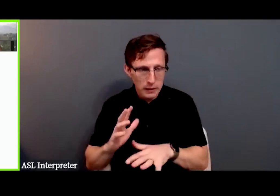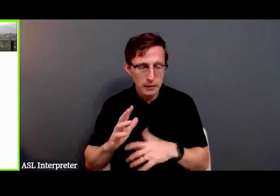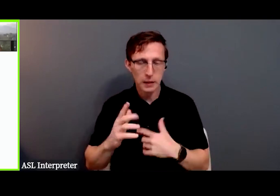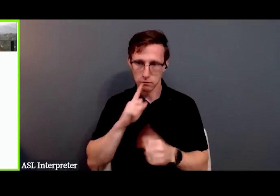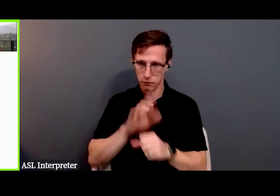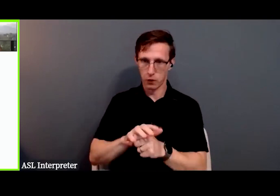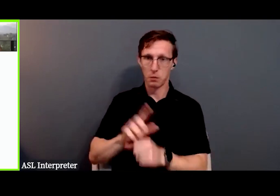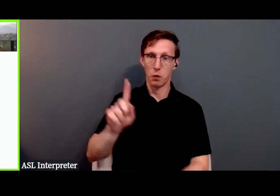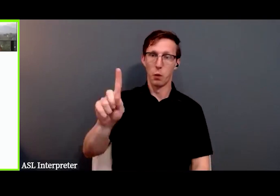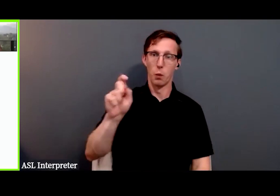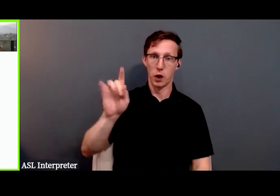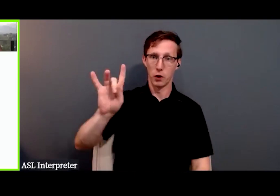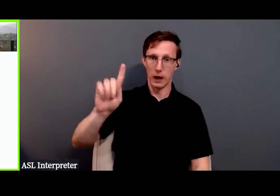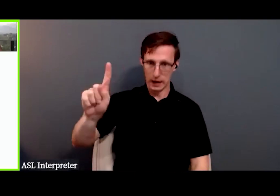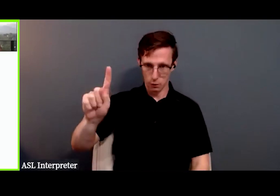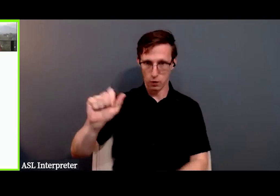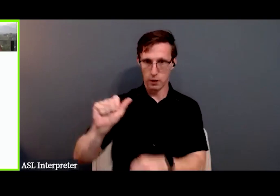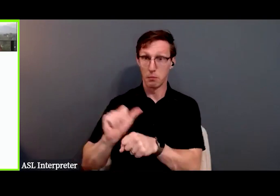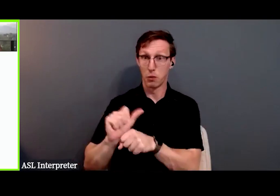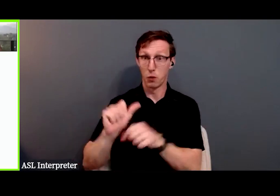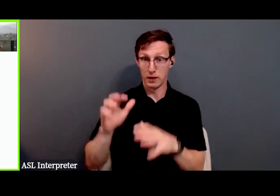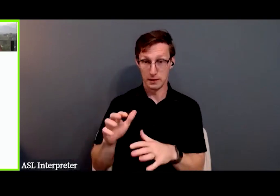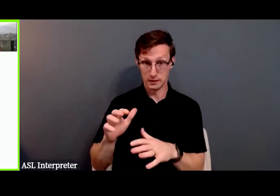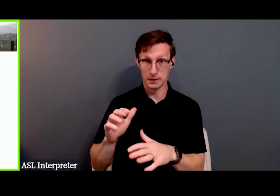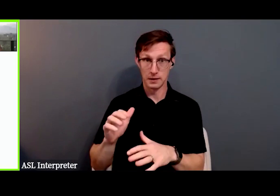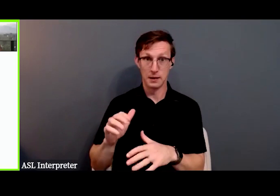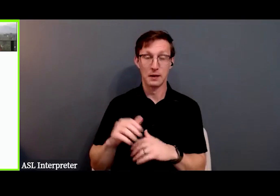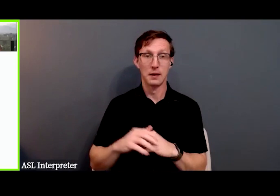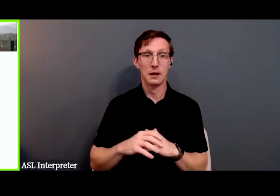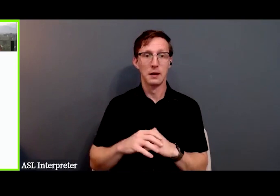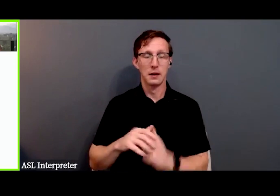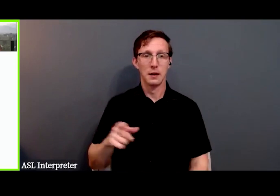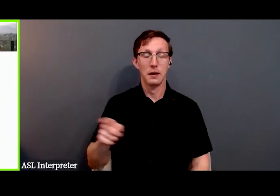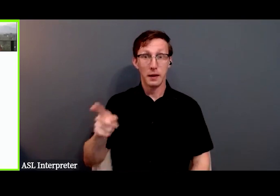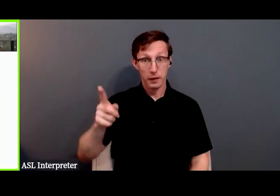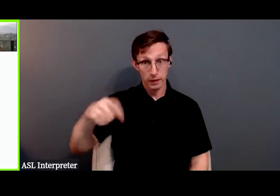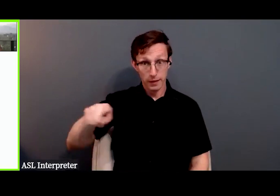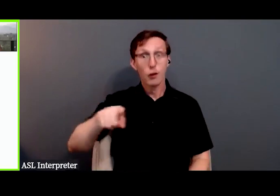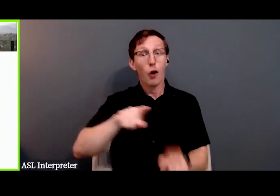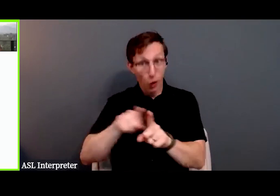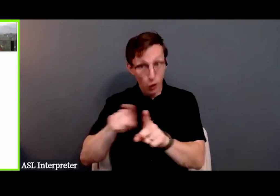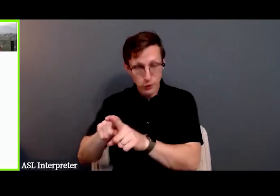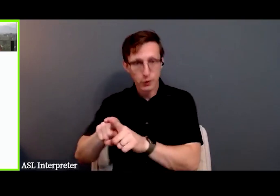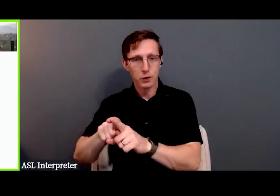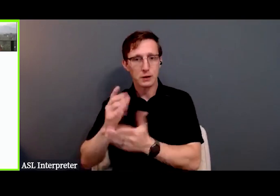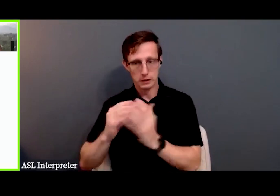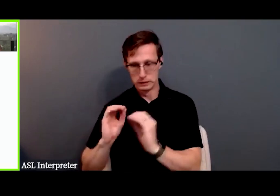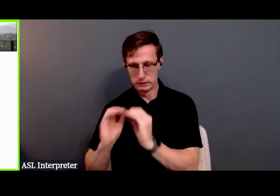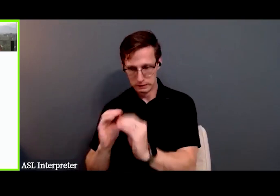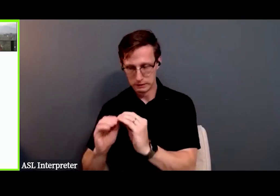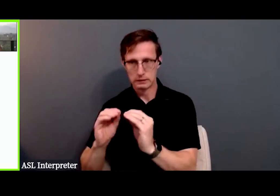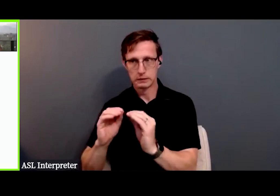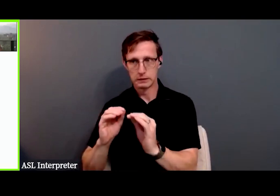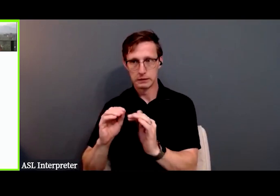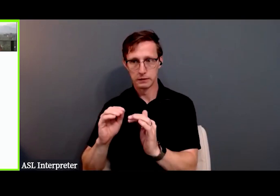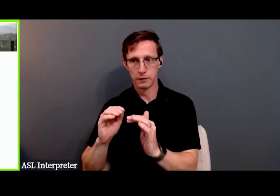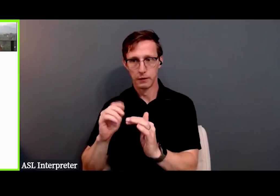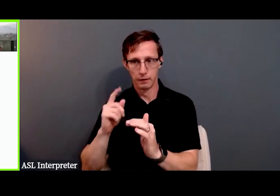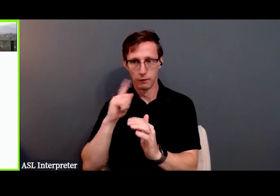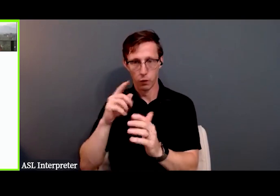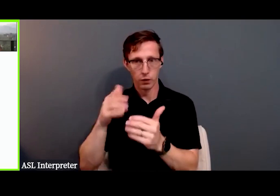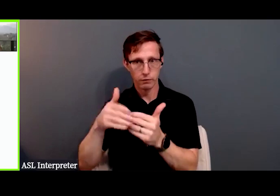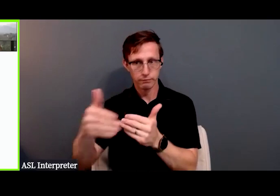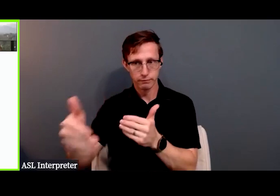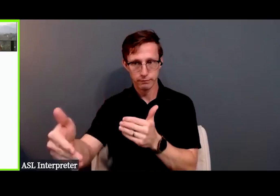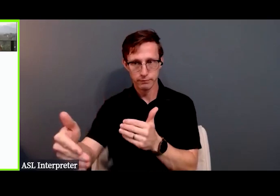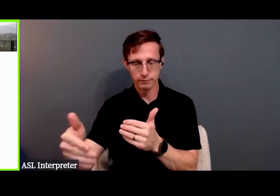employees in the City of Asheville's water department. They are also making repairs in preparation for the restoration process.